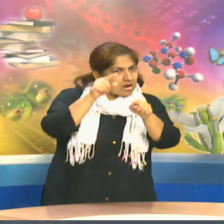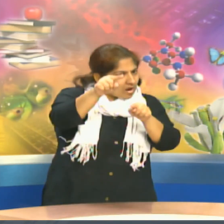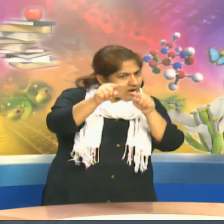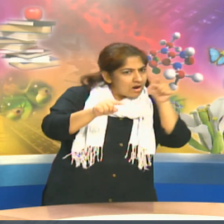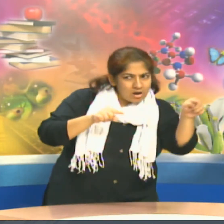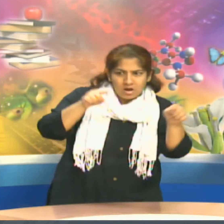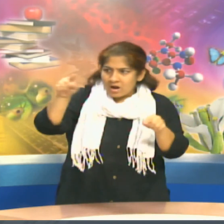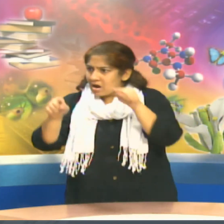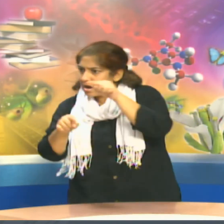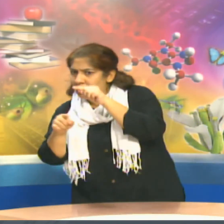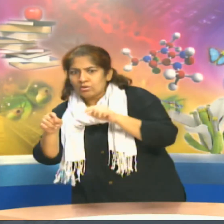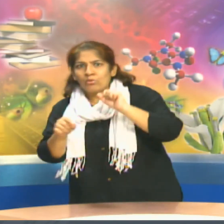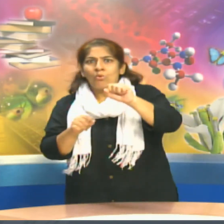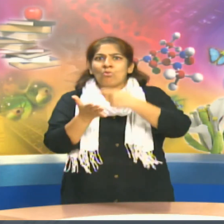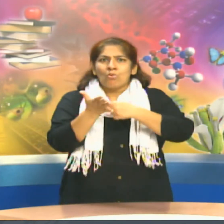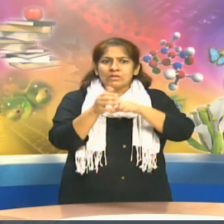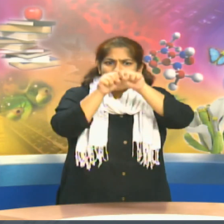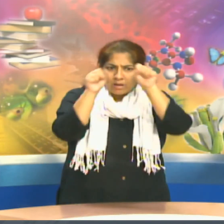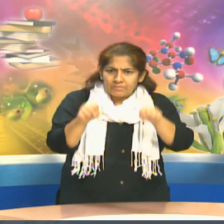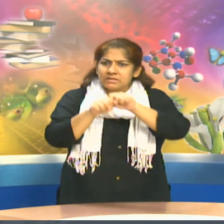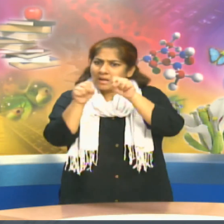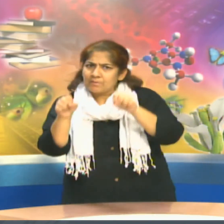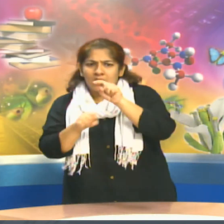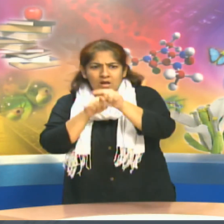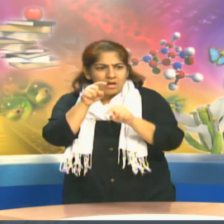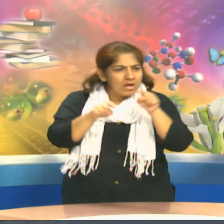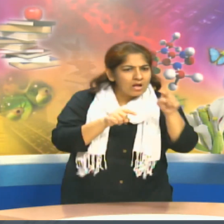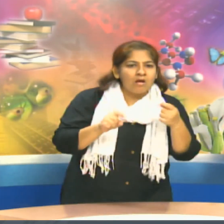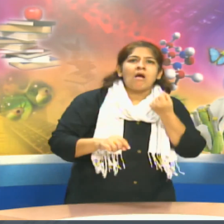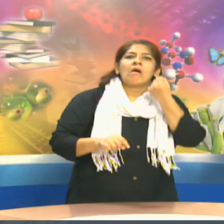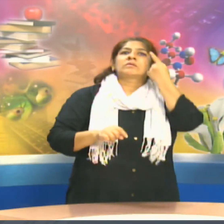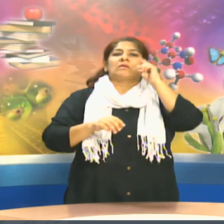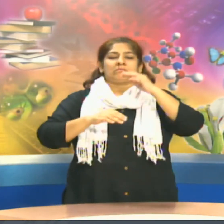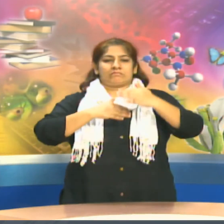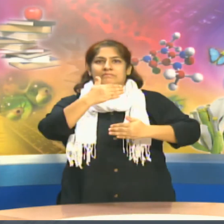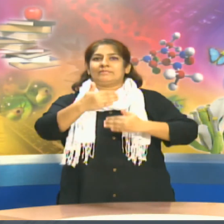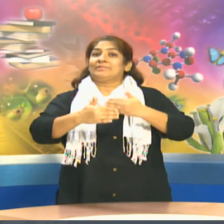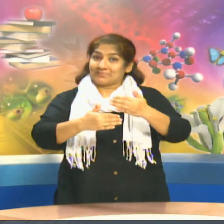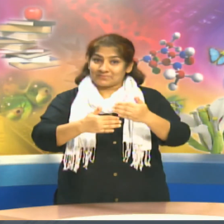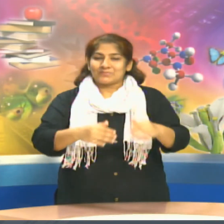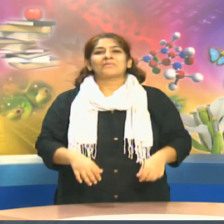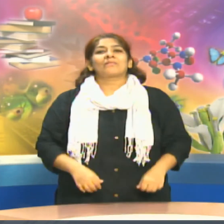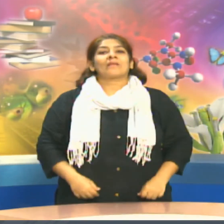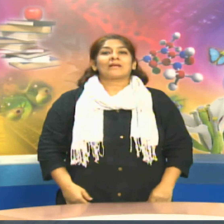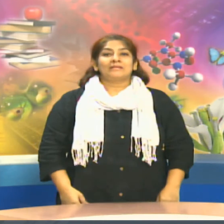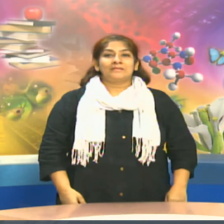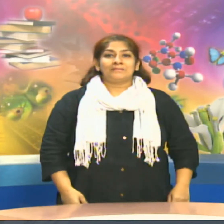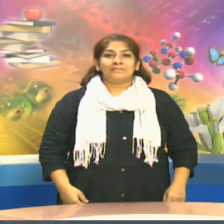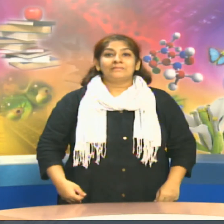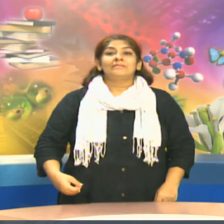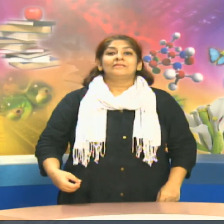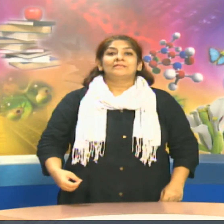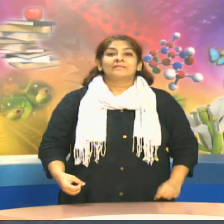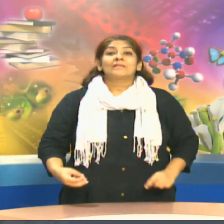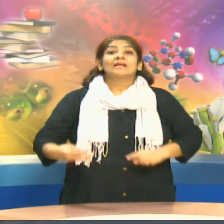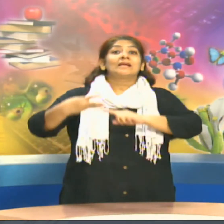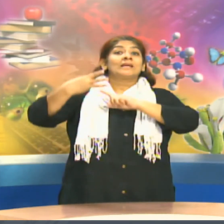success. So, there are different rules, different structures that needs to be followed for any